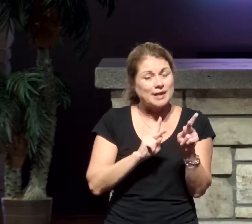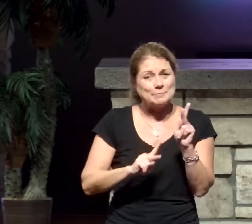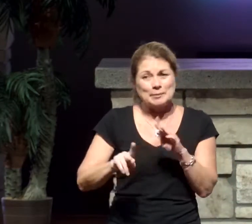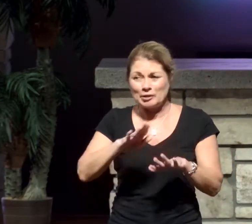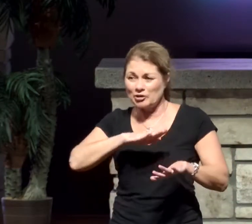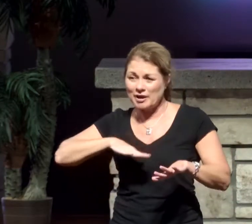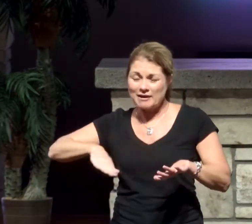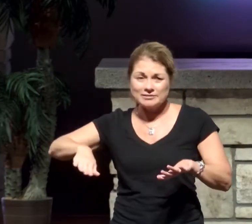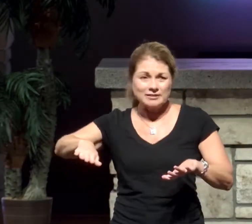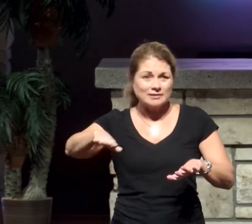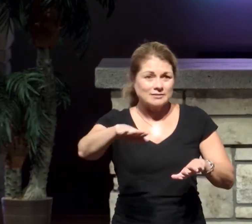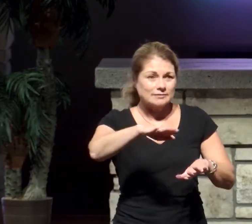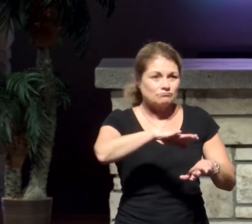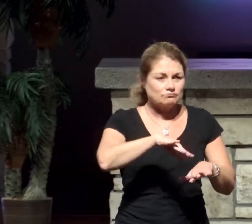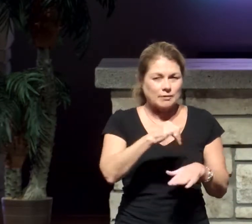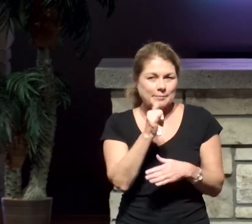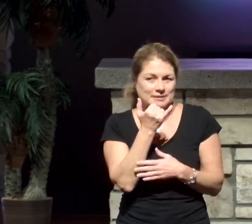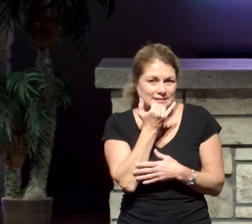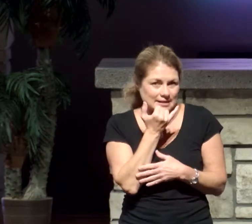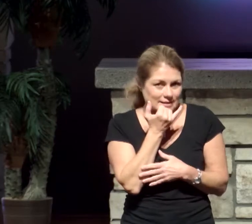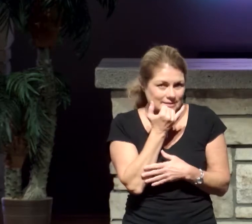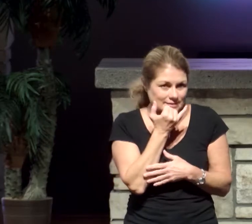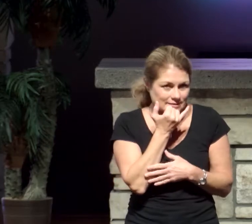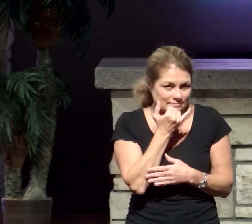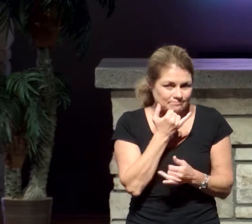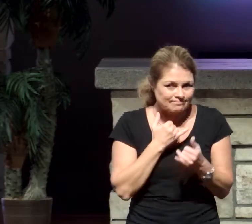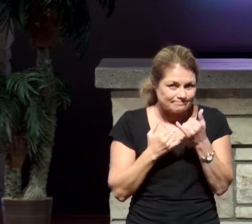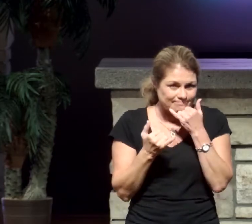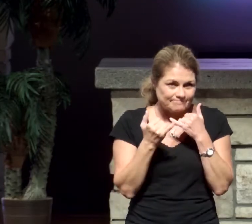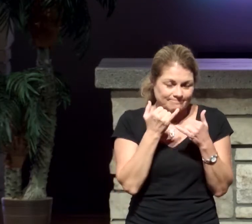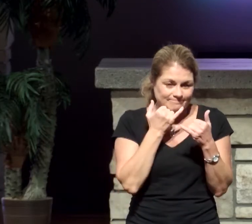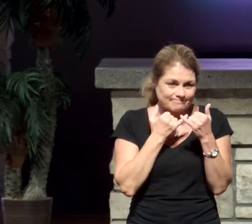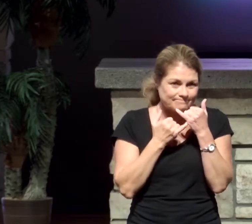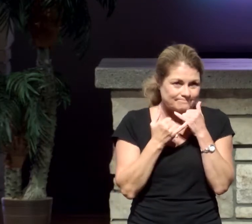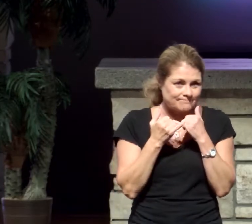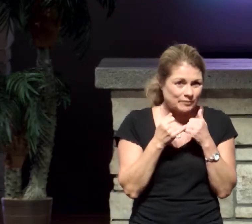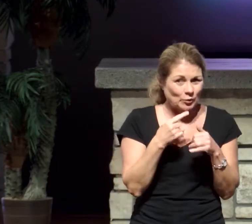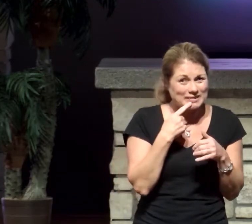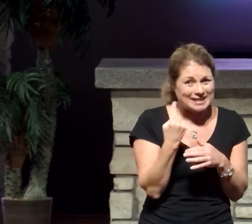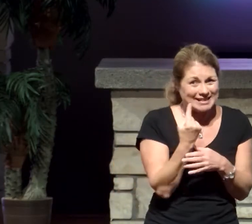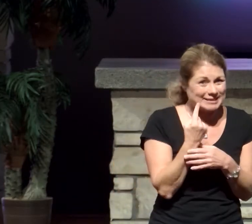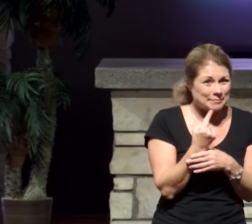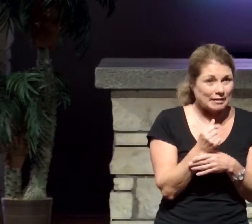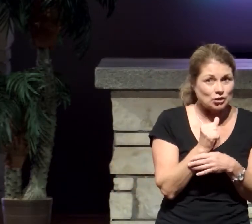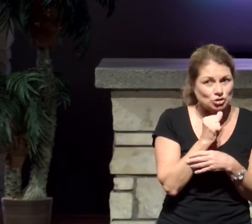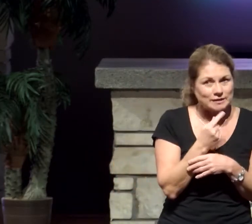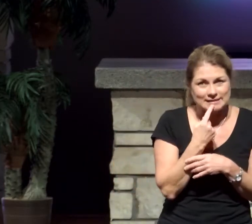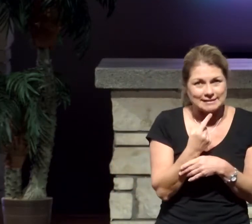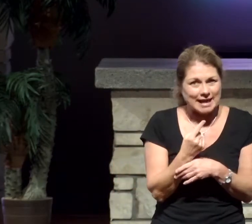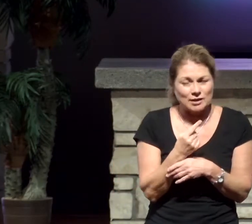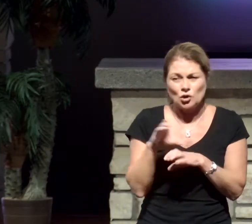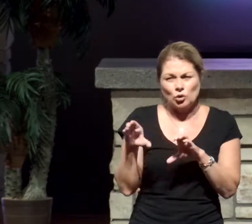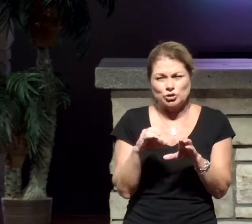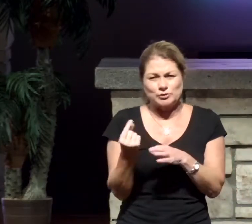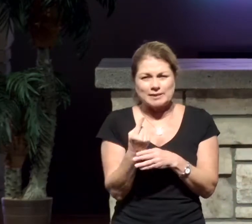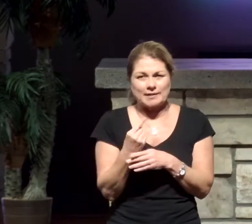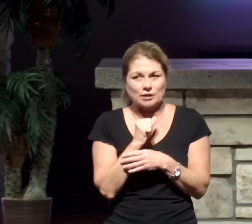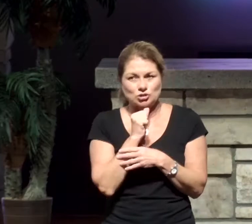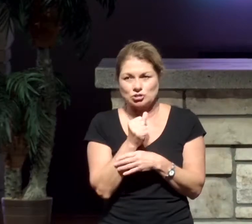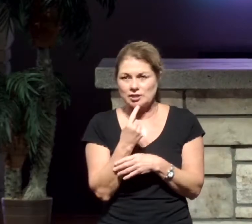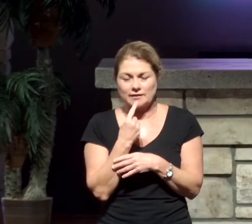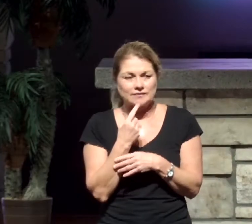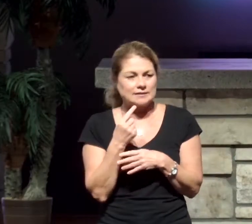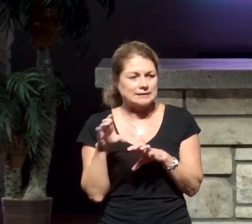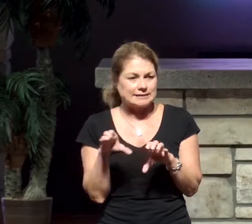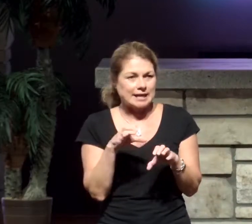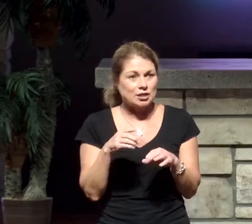us mess up, make a mistake, say something they shouldn't have said, do something they shouldn't have done, right? We remember all